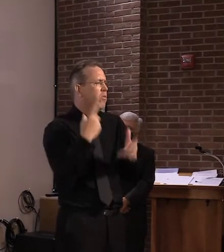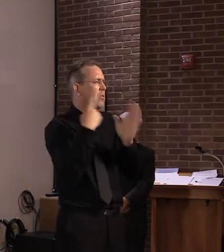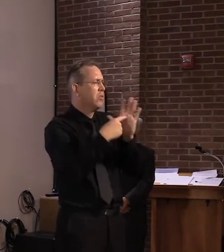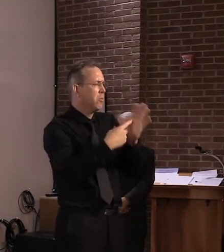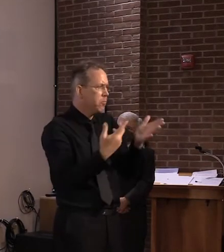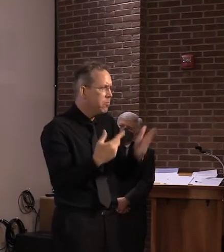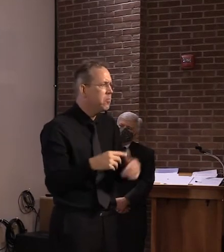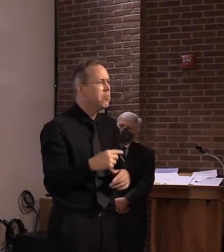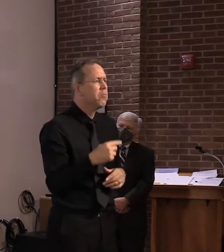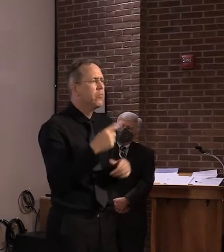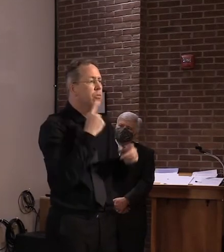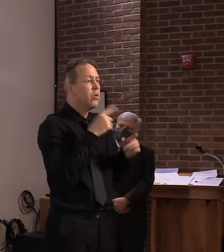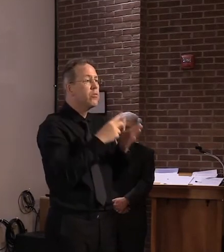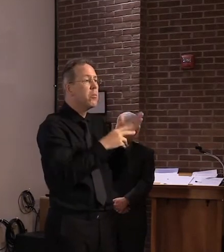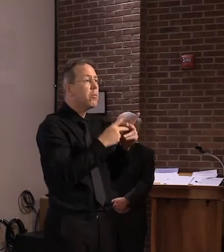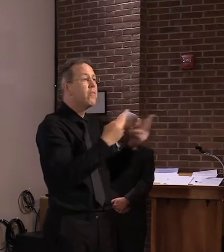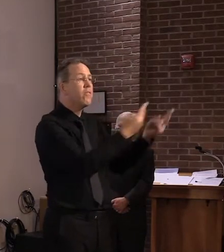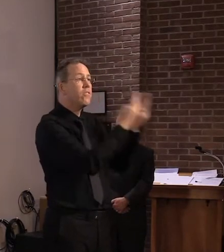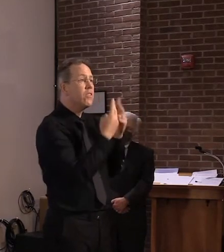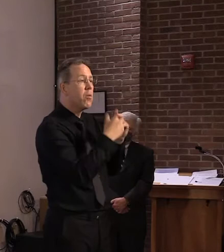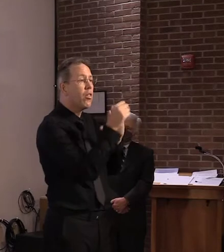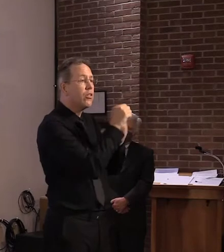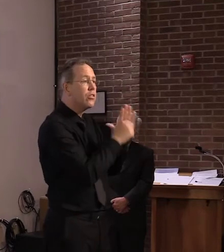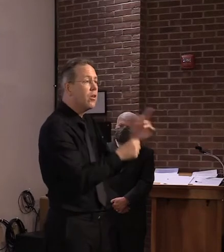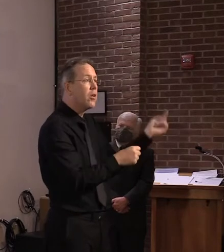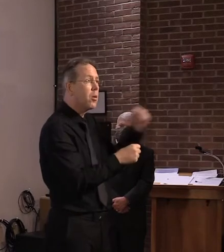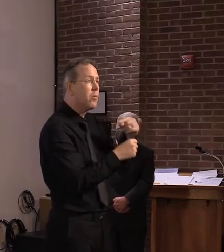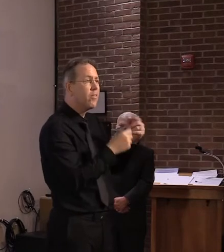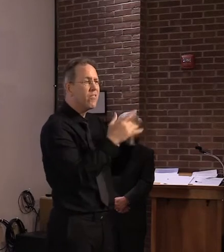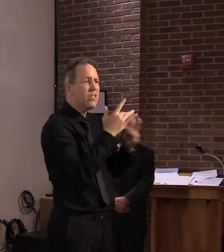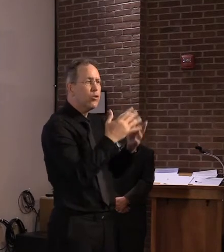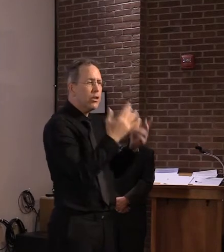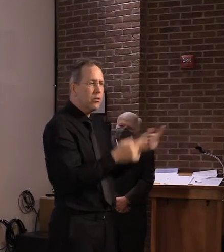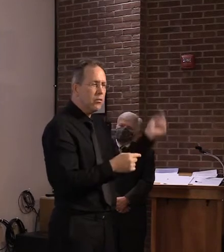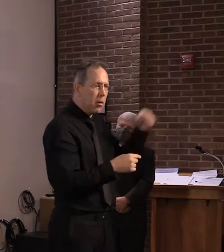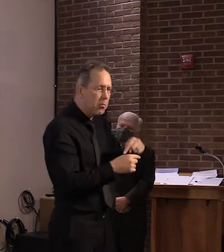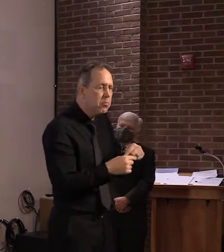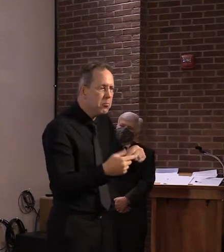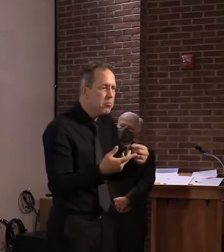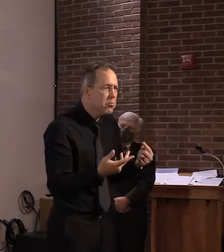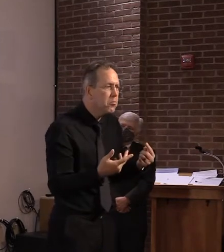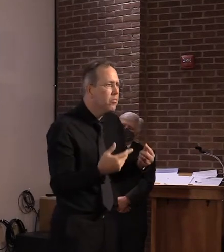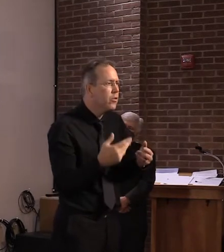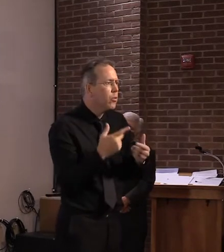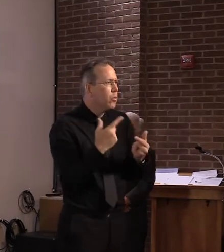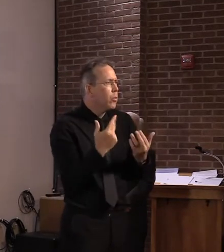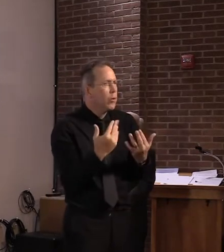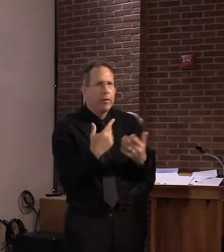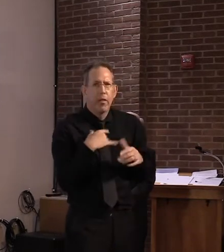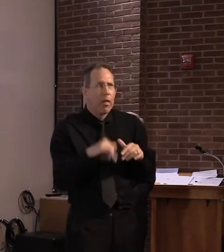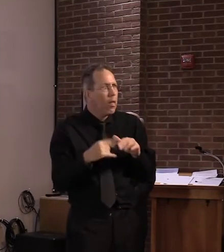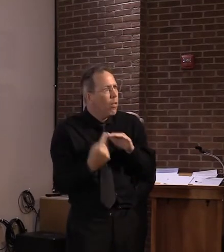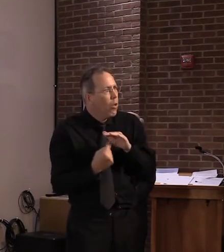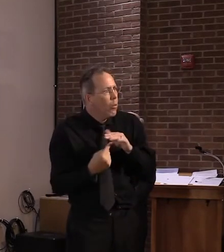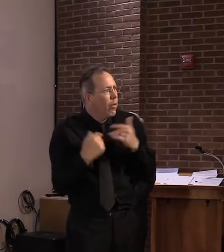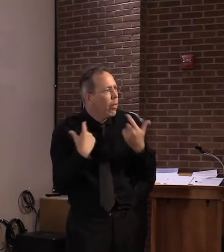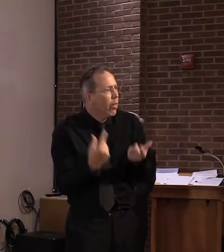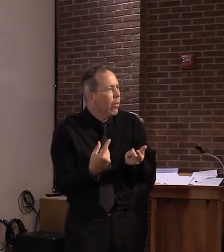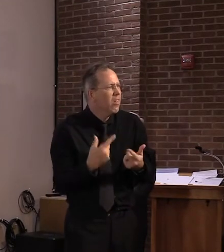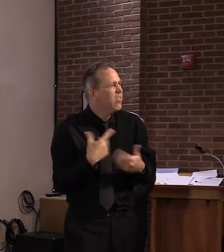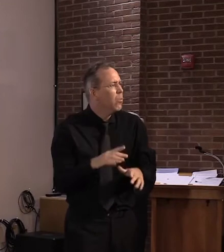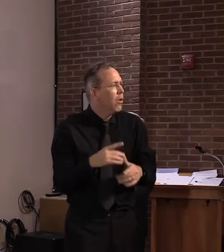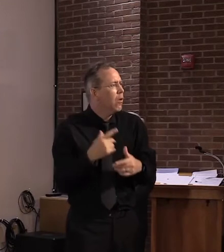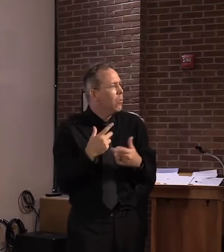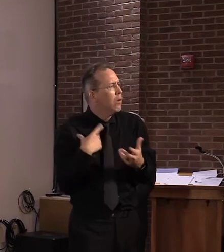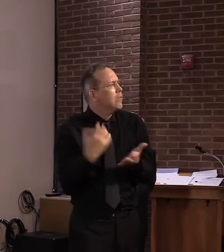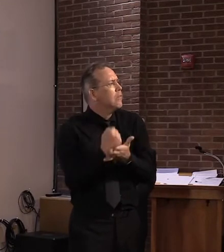travelers coming into the state and wanting to get that day 7 test after they've been quarantining for a week so they can